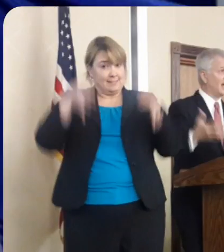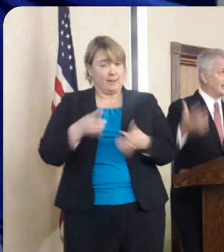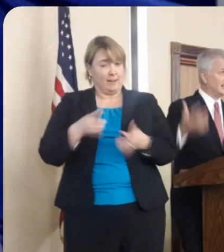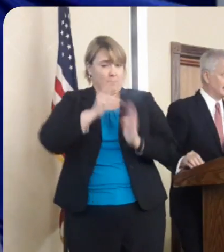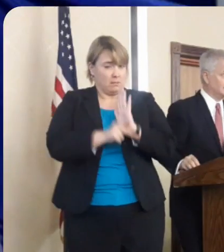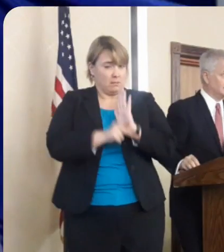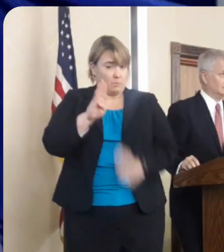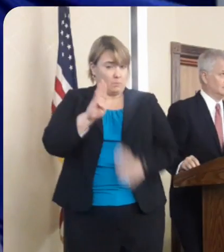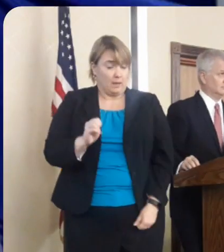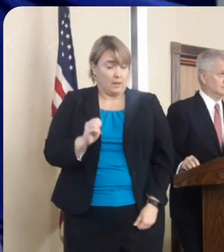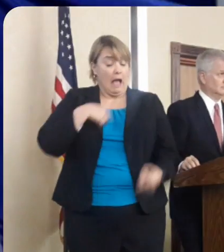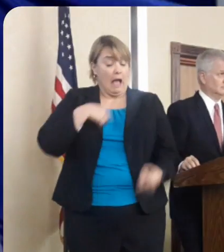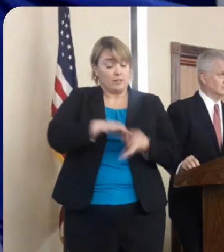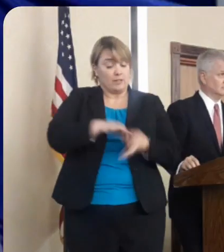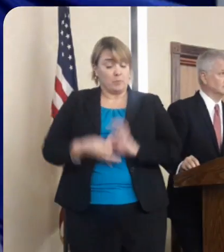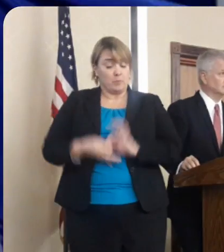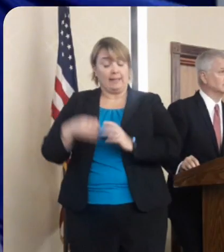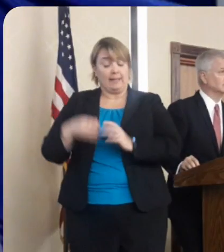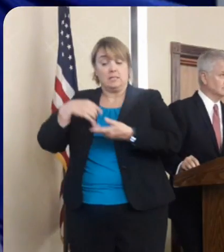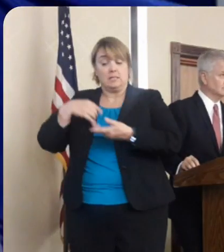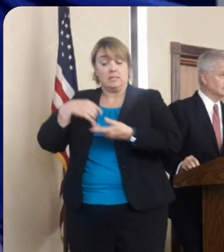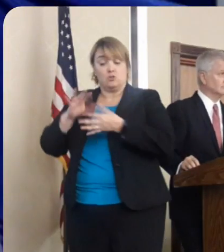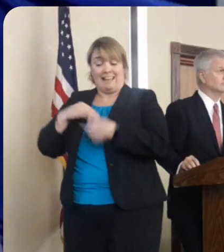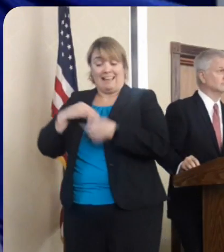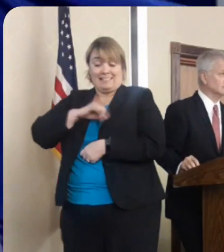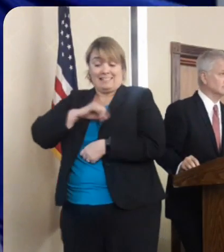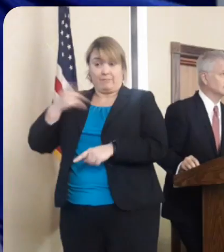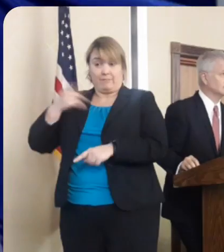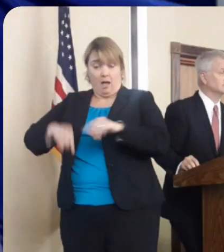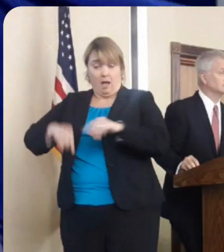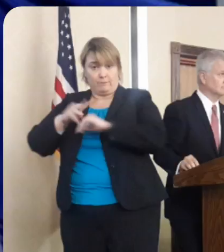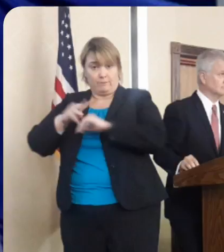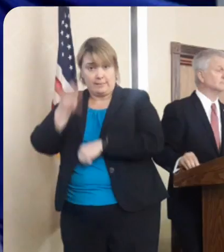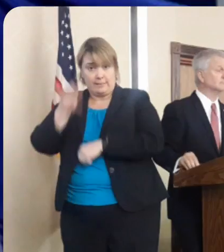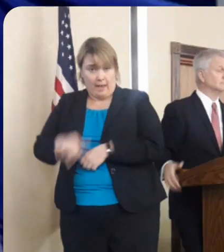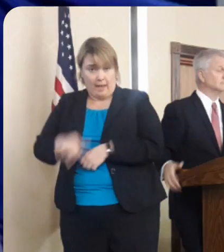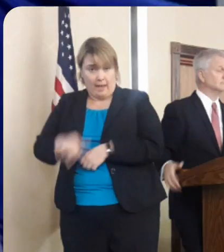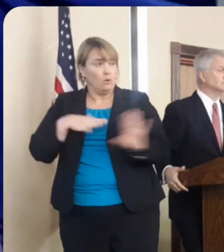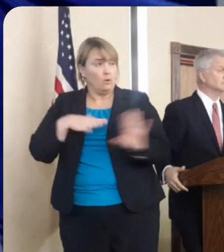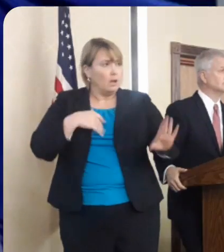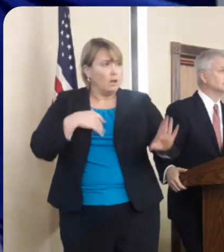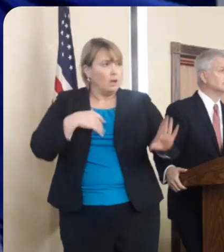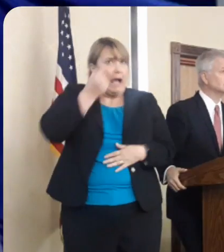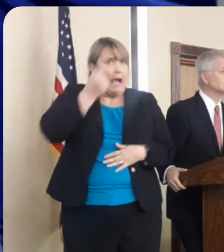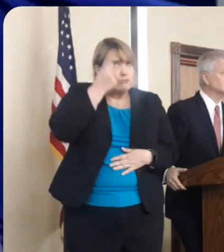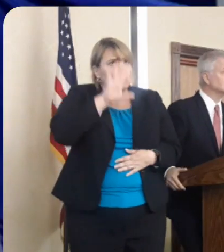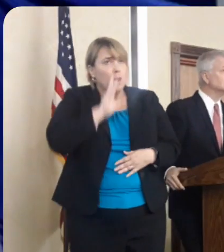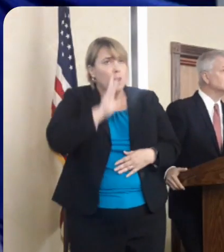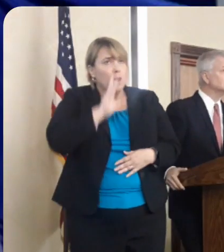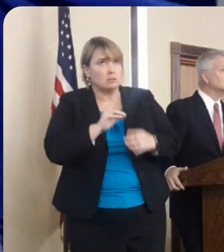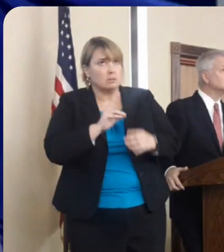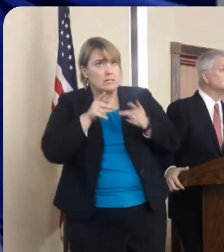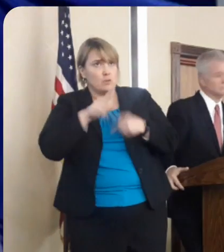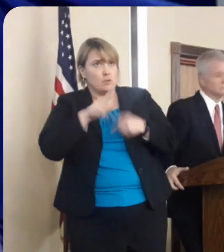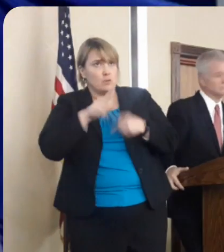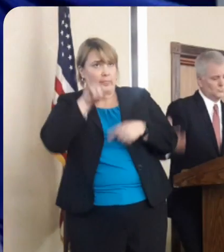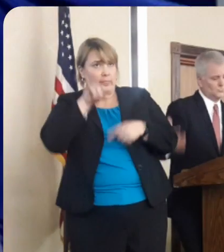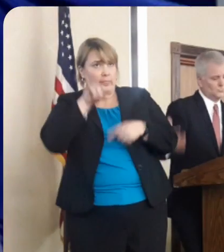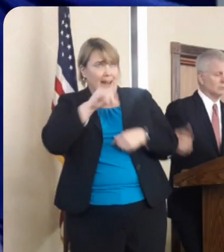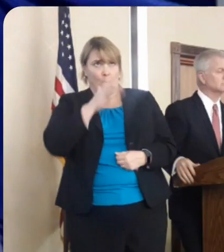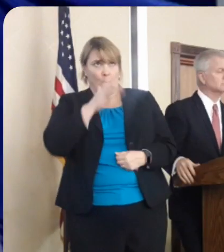this. And I understand your position on that, and I am not offended or in any